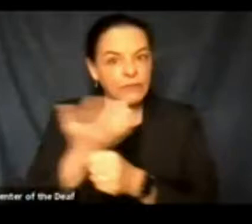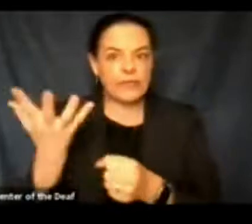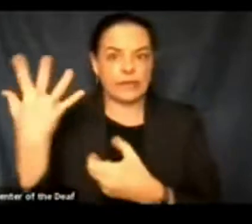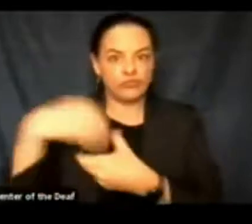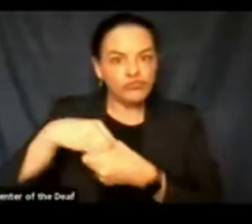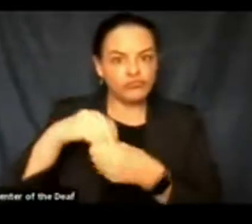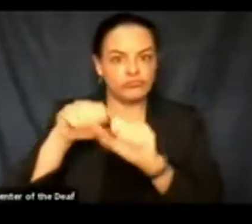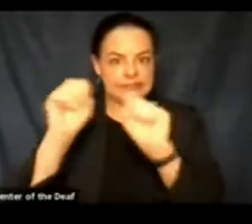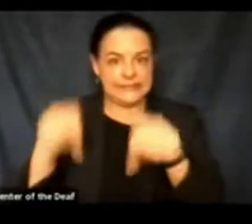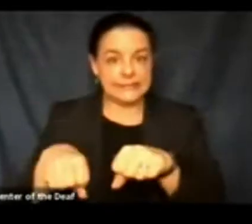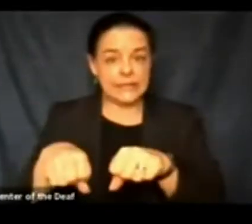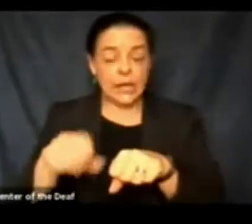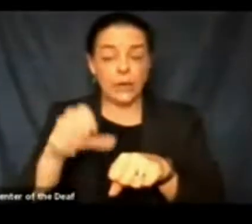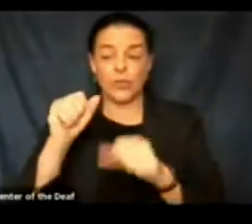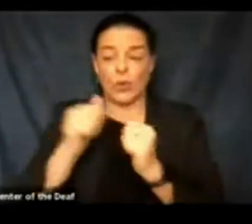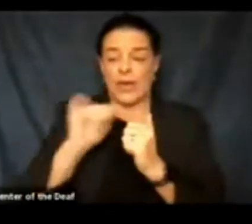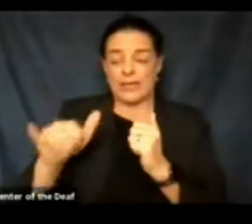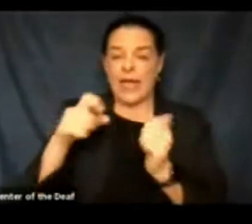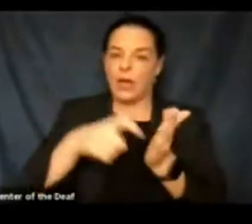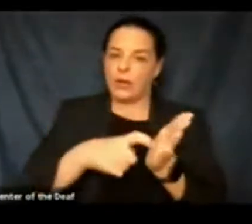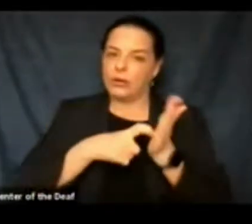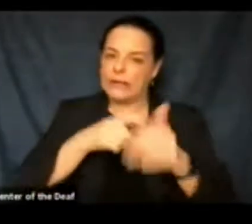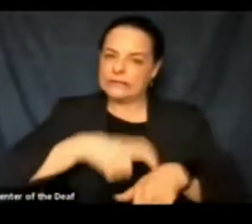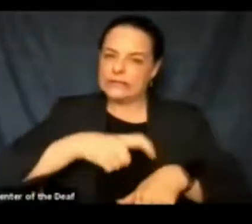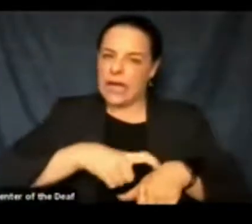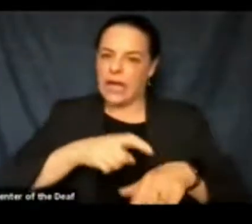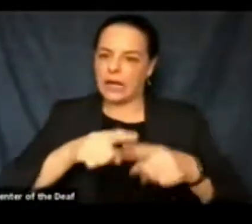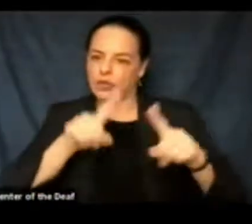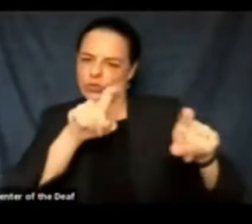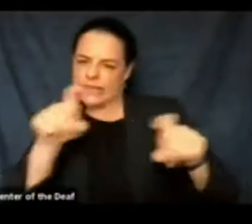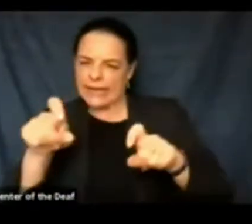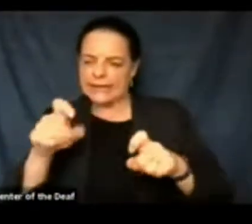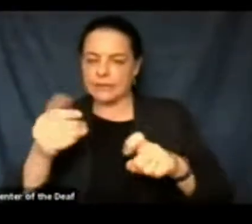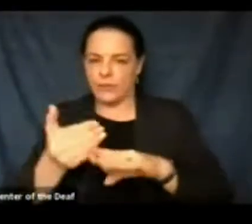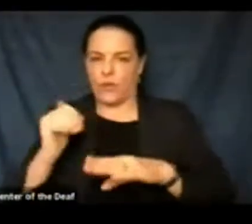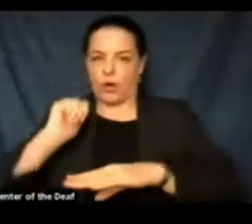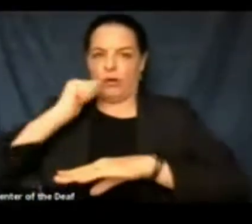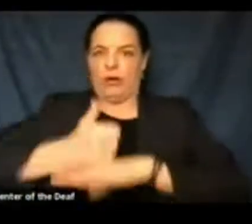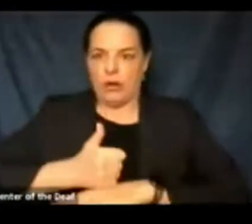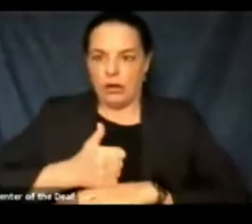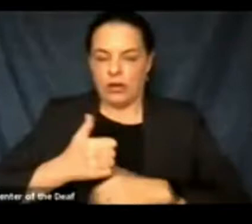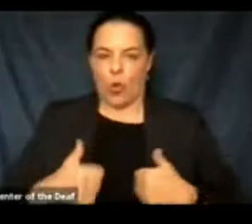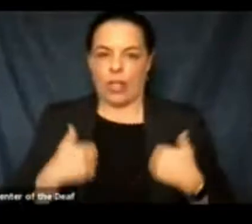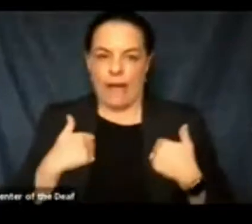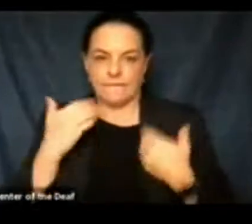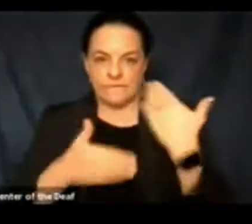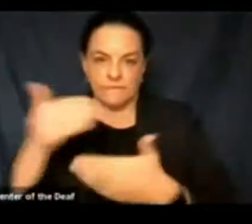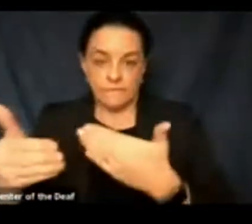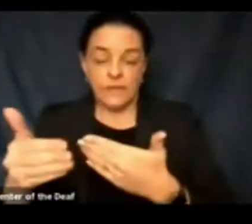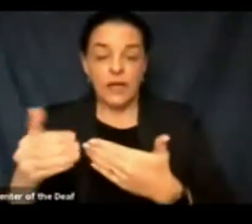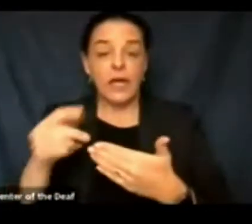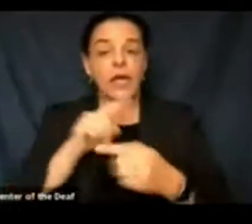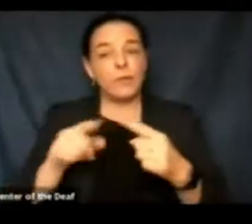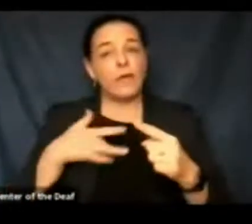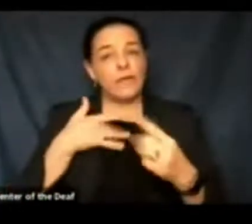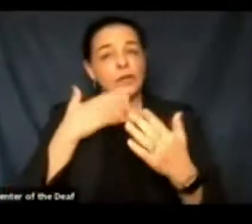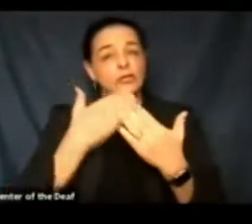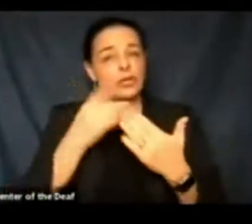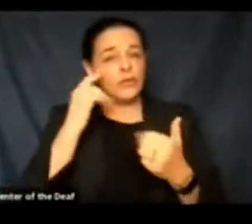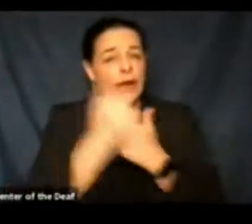time to implement it and test it a little bit. But we think that it'll be really good for everybody. If it was just a straight wait